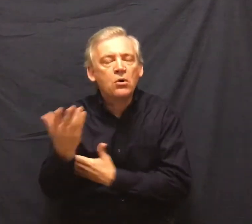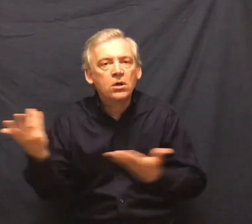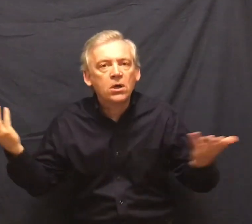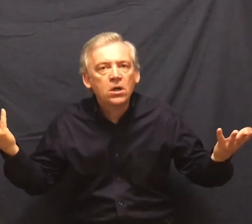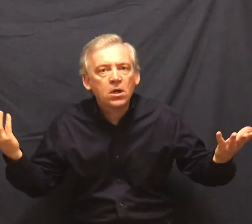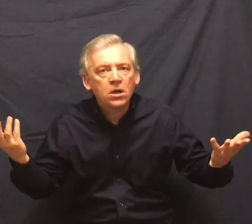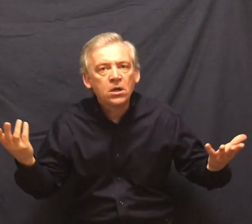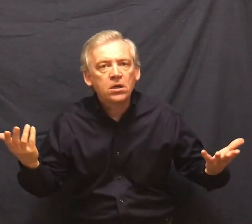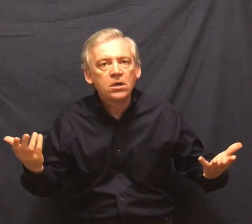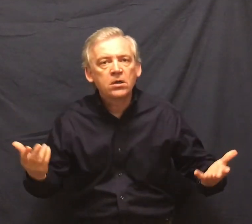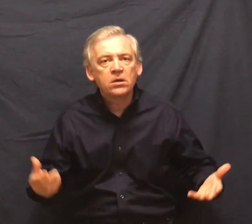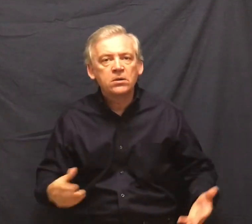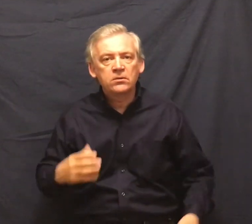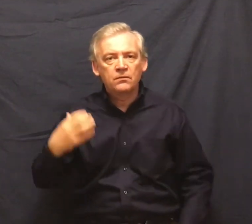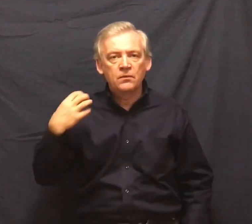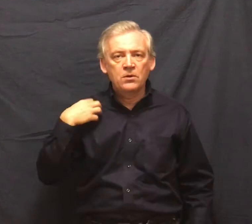The boss squinted his eyes.